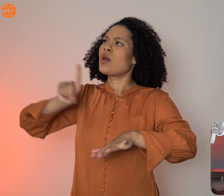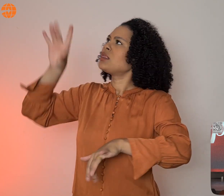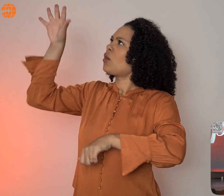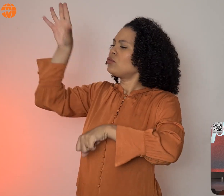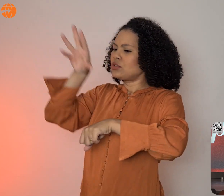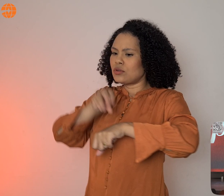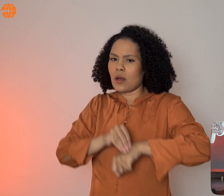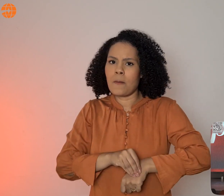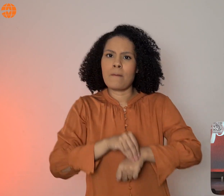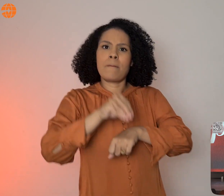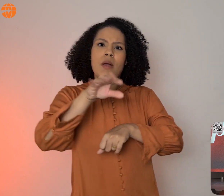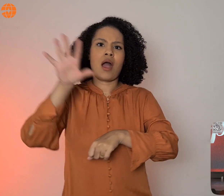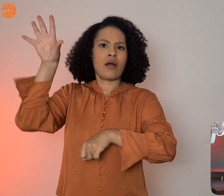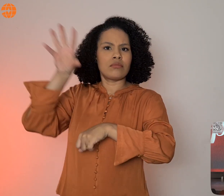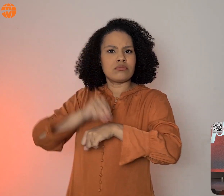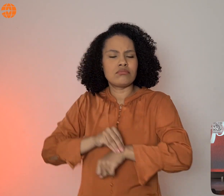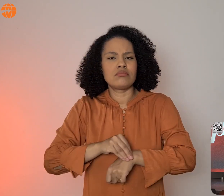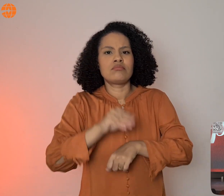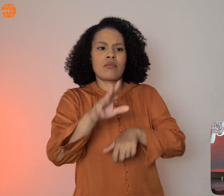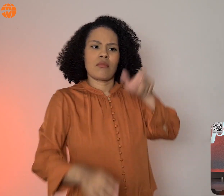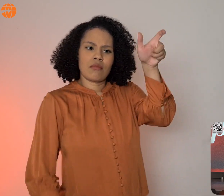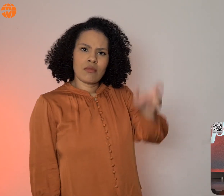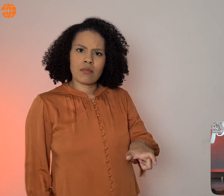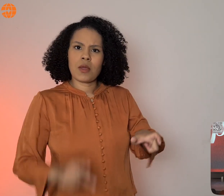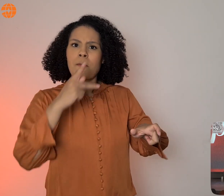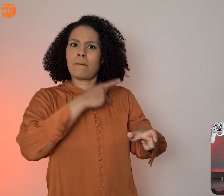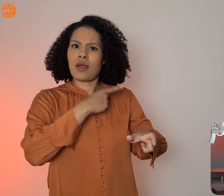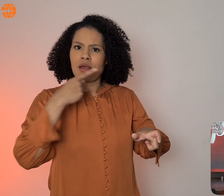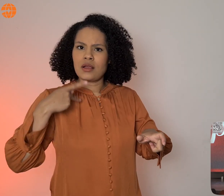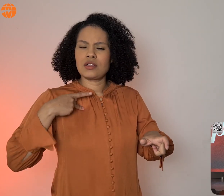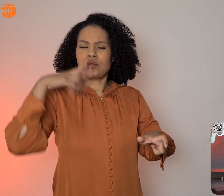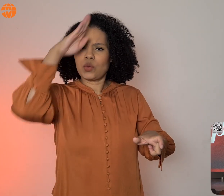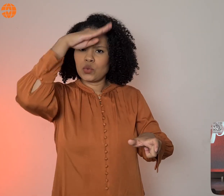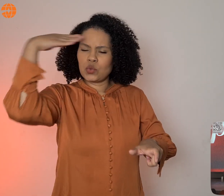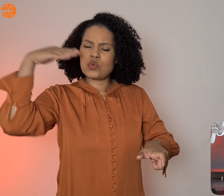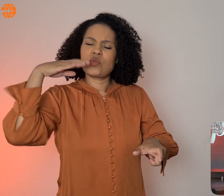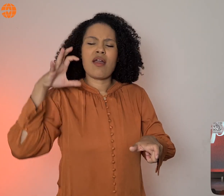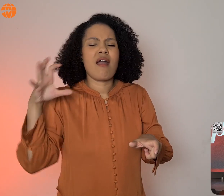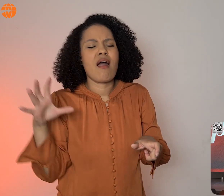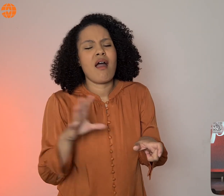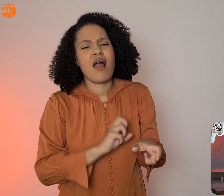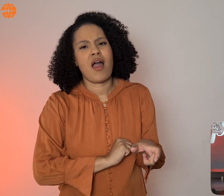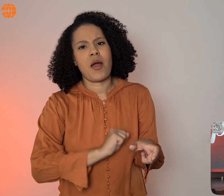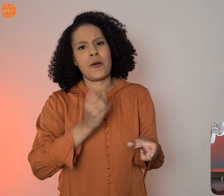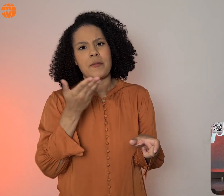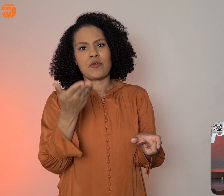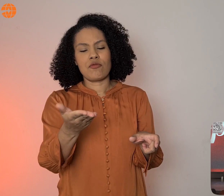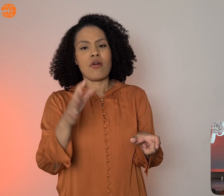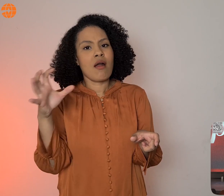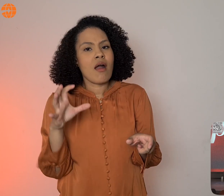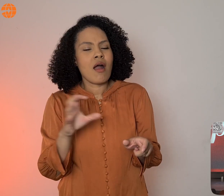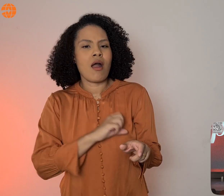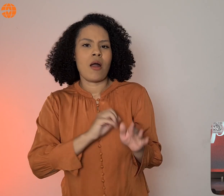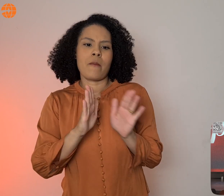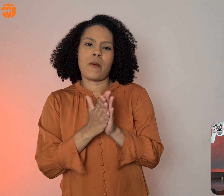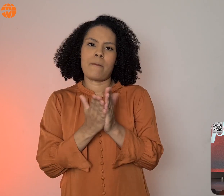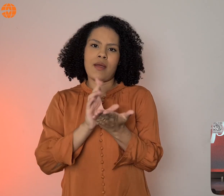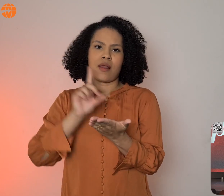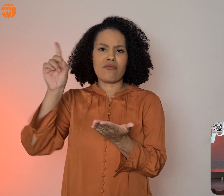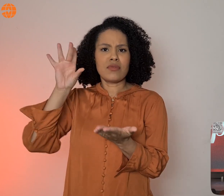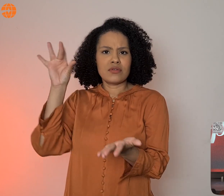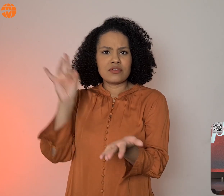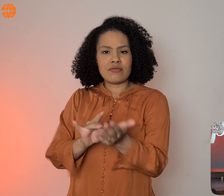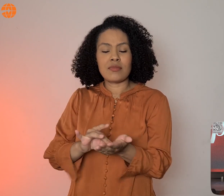abençoado de ter um pastor como Josué, who truly loves you que realmente ama você and who loves God's word. e que ama a palavra